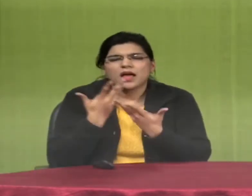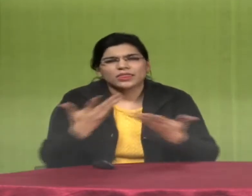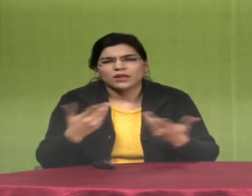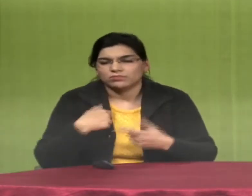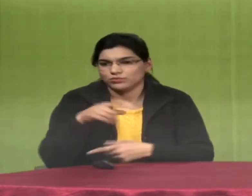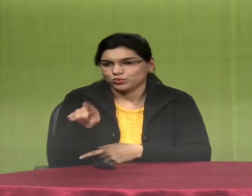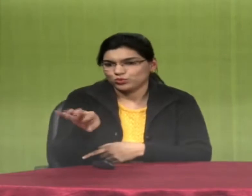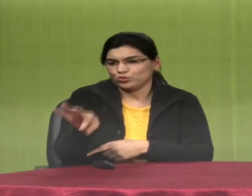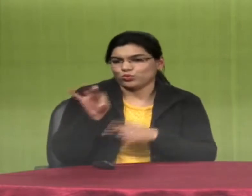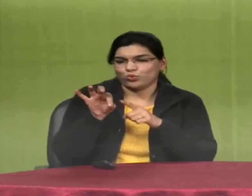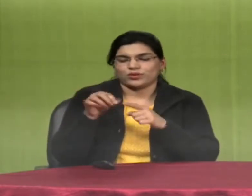decision.